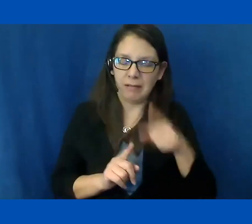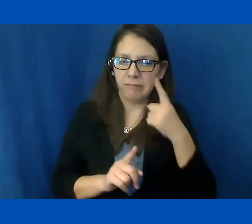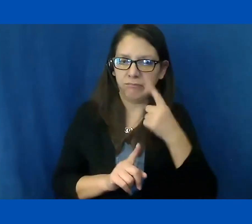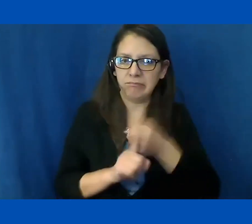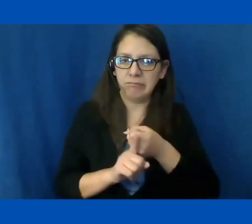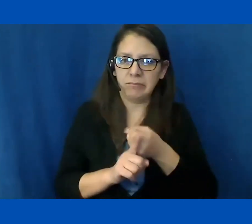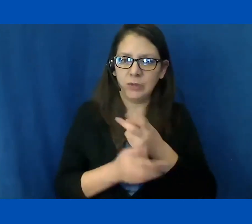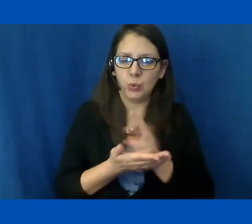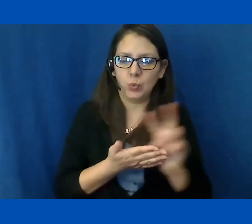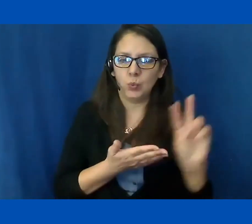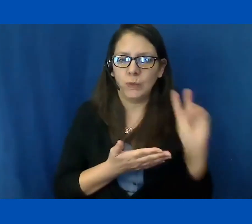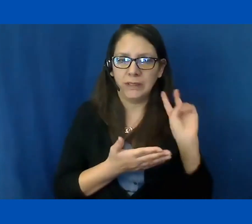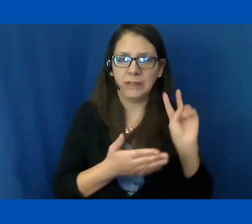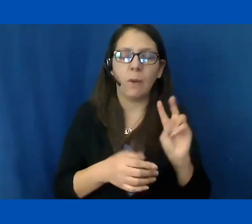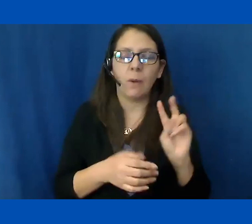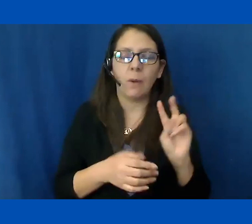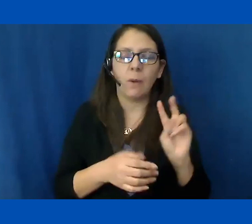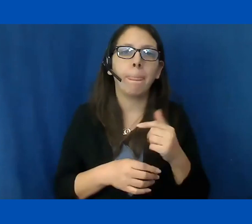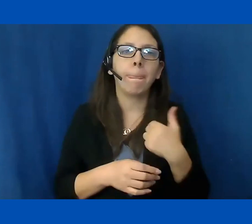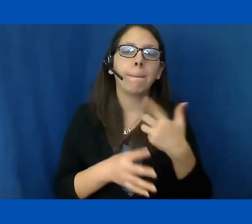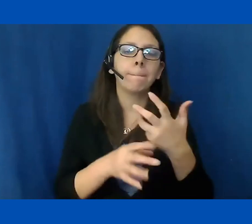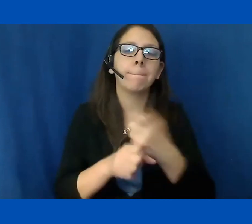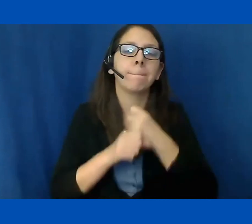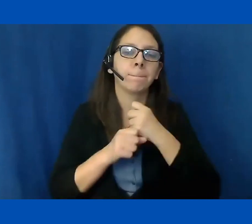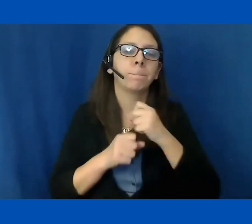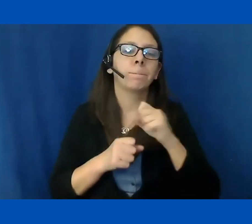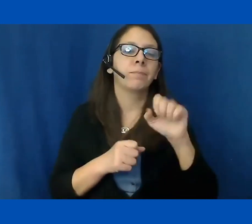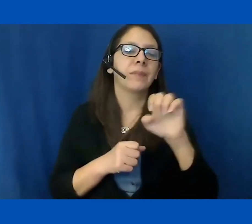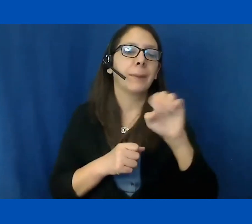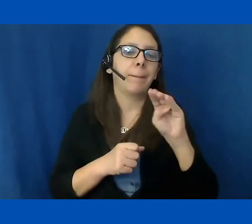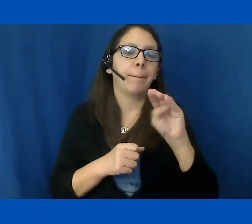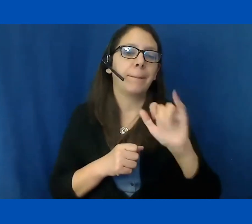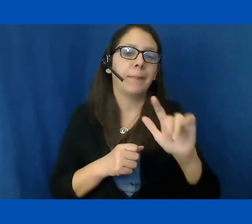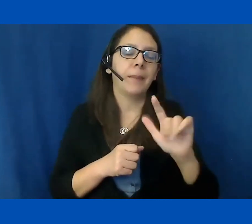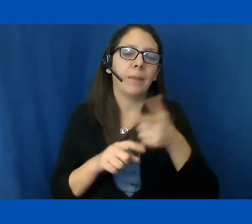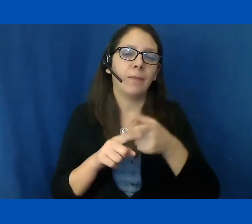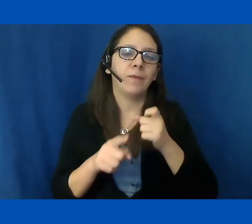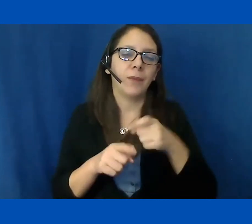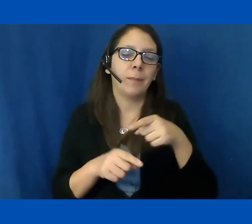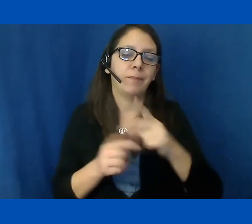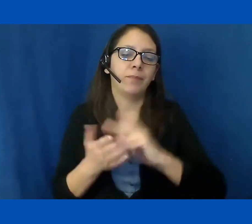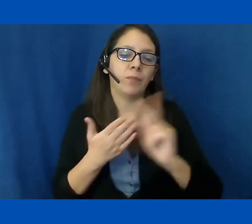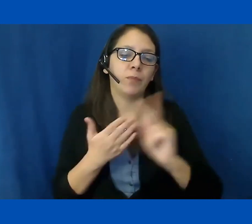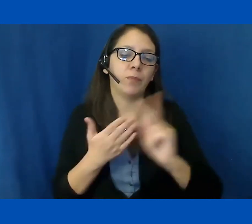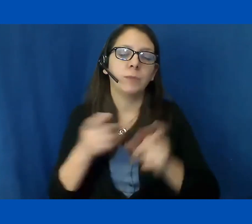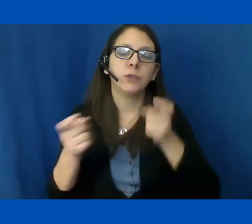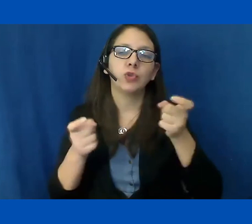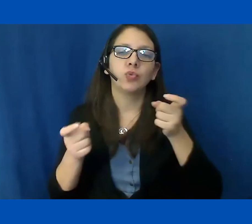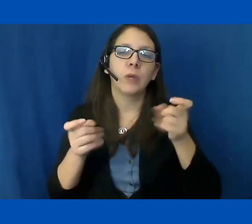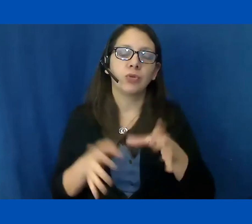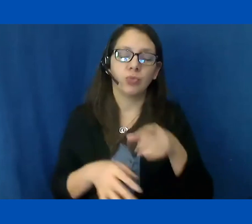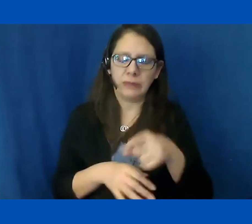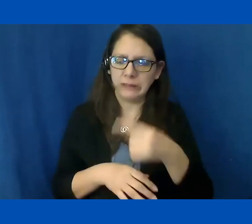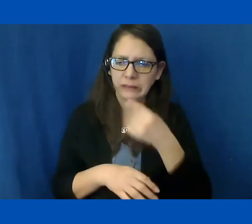where I got an email from the program director where he was saying like,